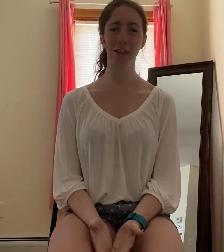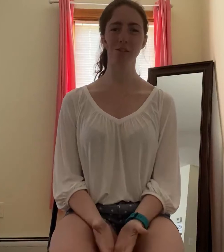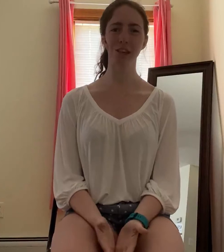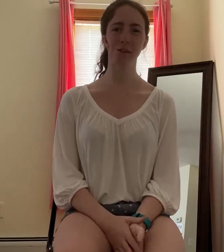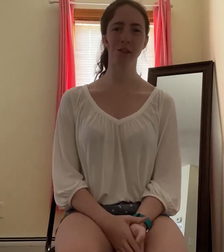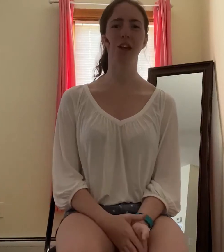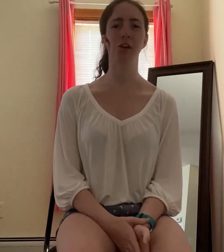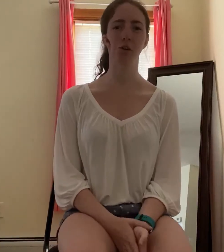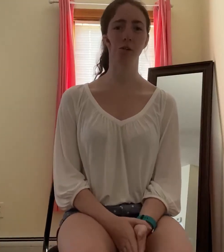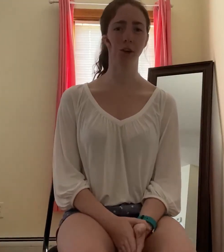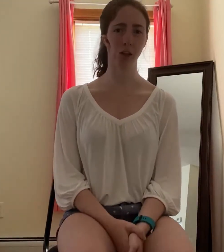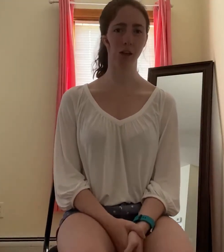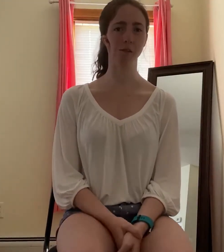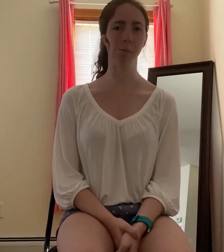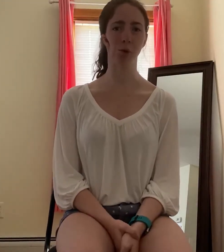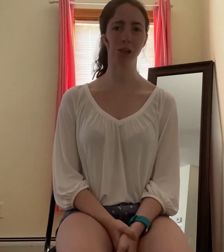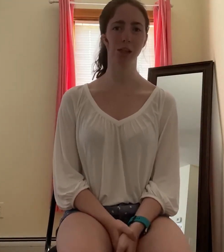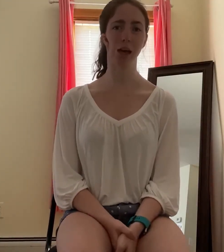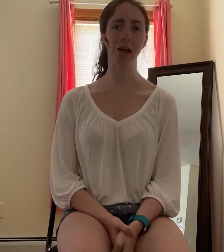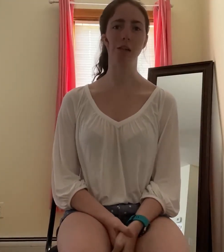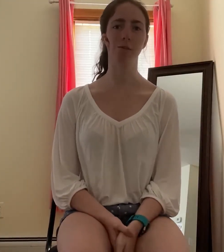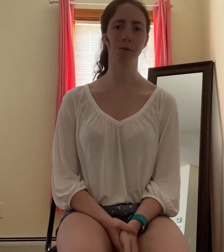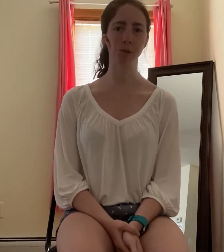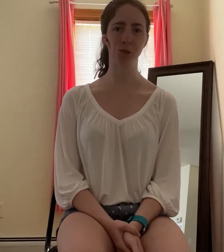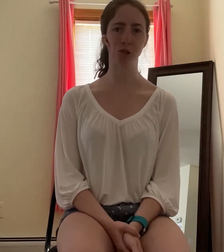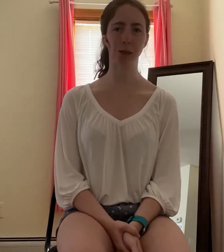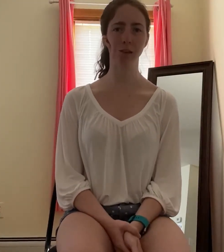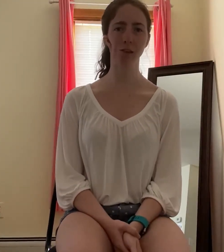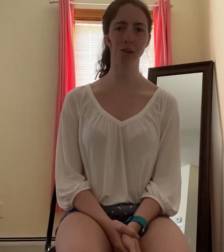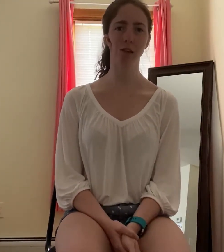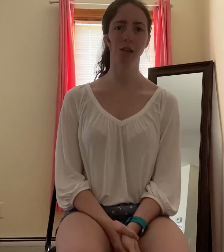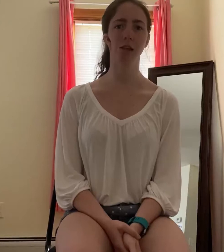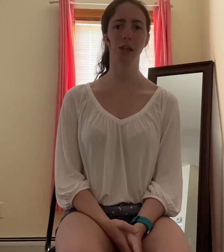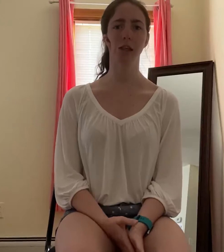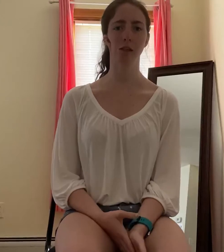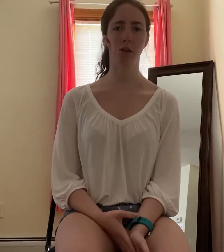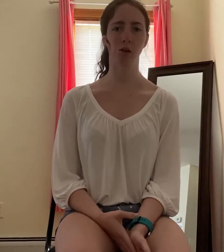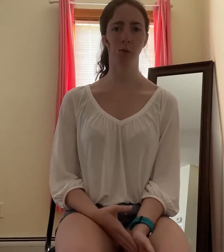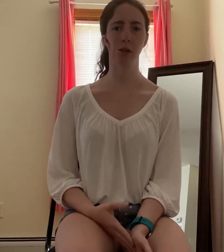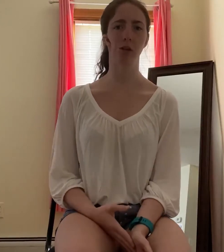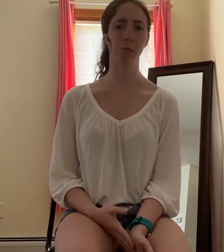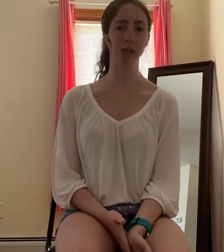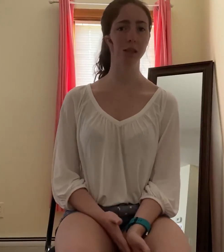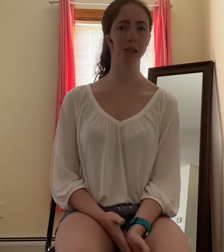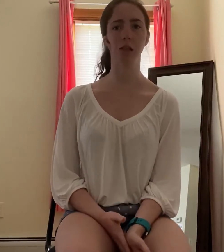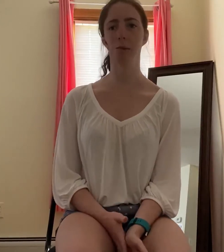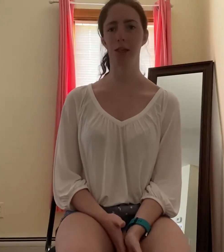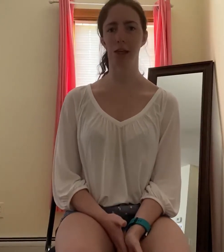This video is going to go over a lot of important signs for first responders, seeing as though we are PTs,